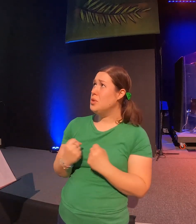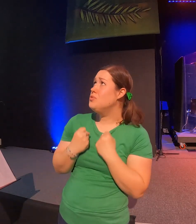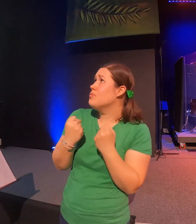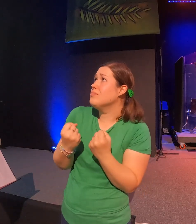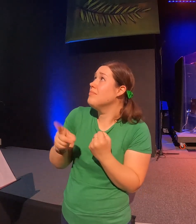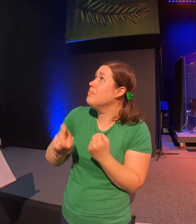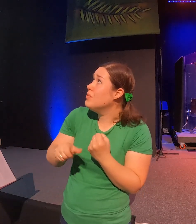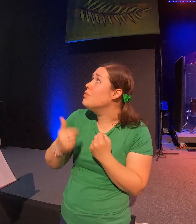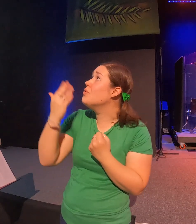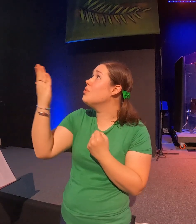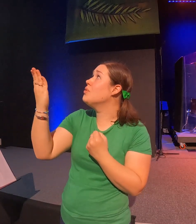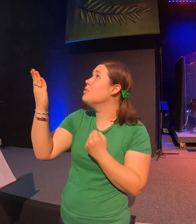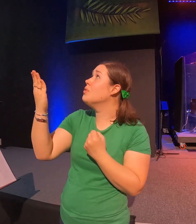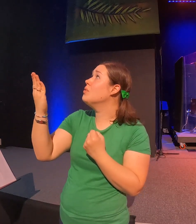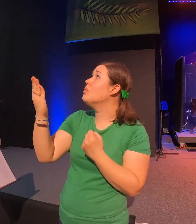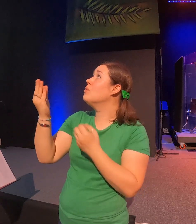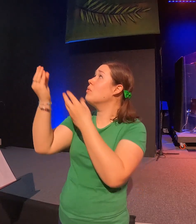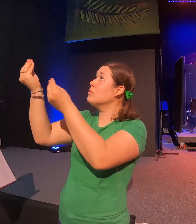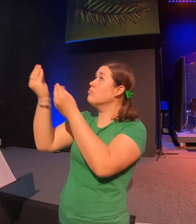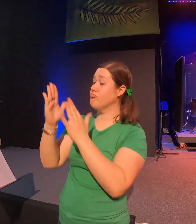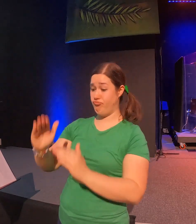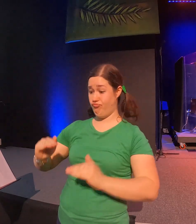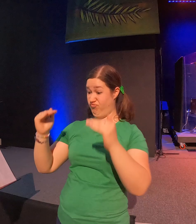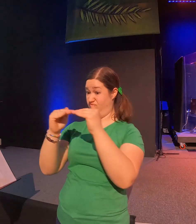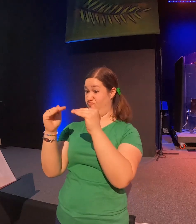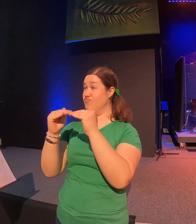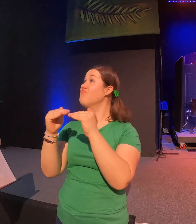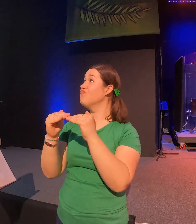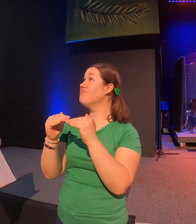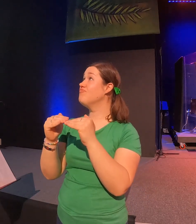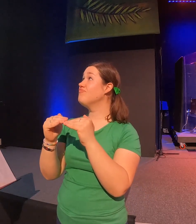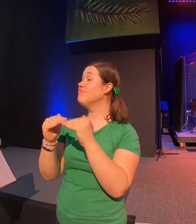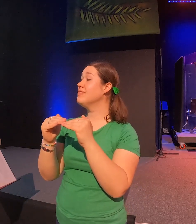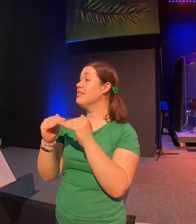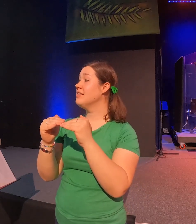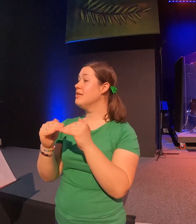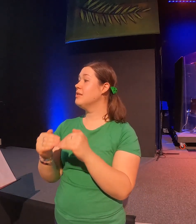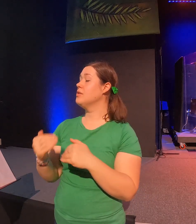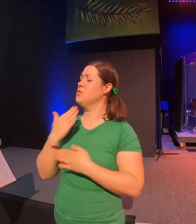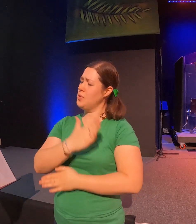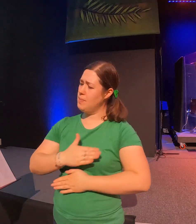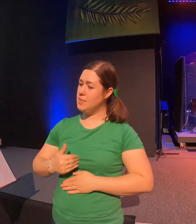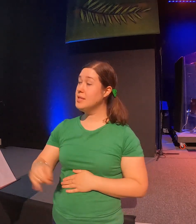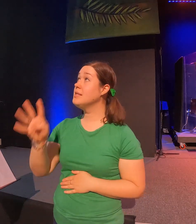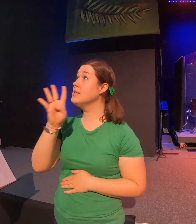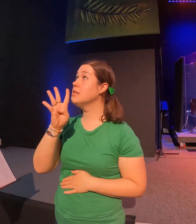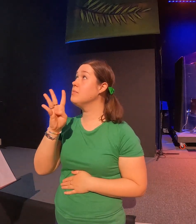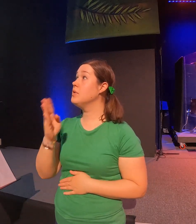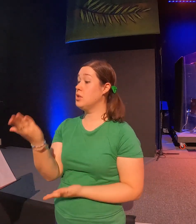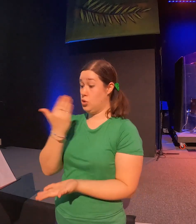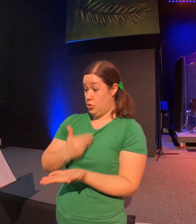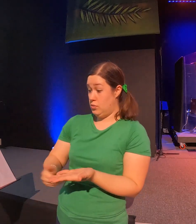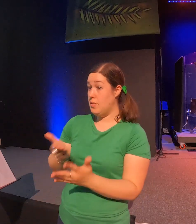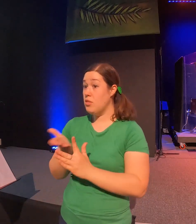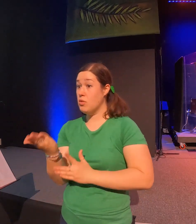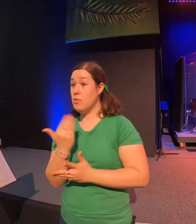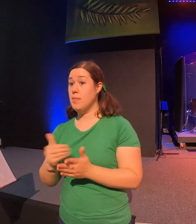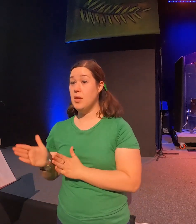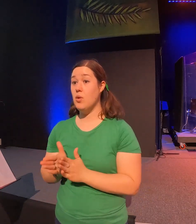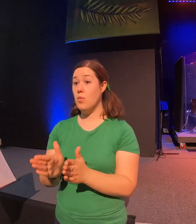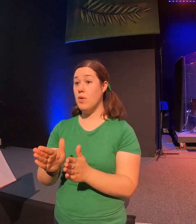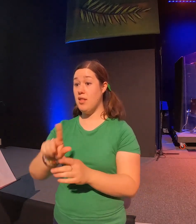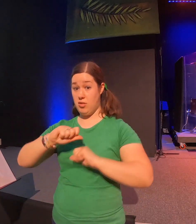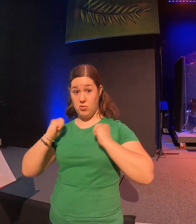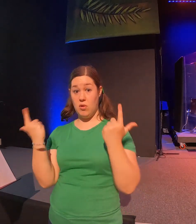you to make me equal to it. So, Lord, please speak to me and through me in such a way that all of us receive a word from you that will make a difference to